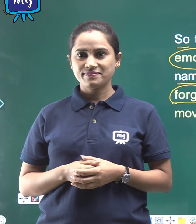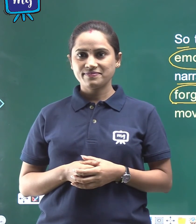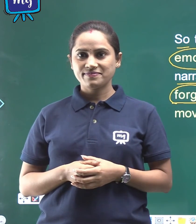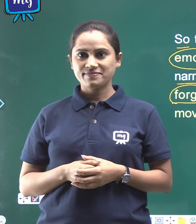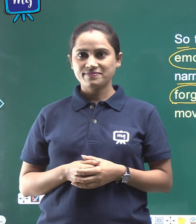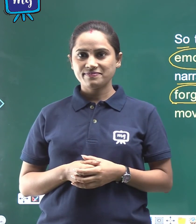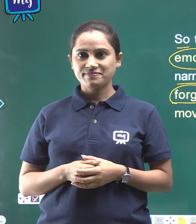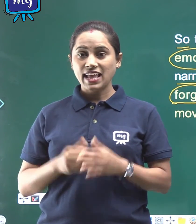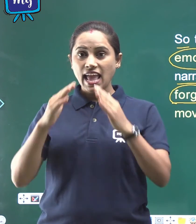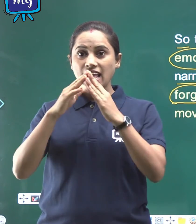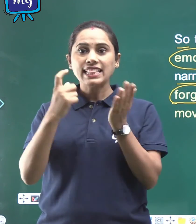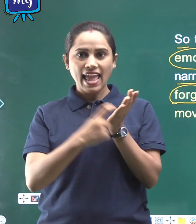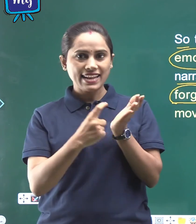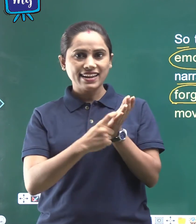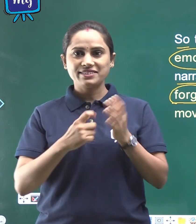the address